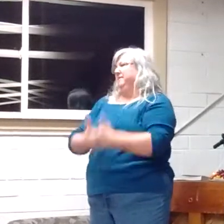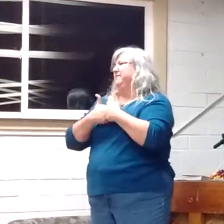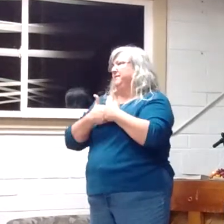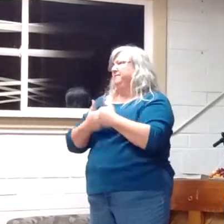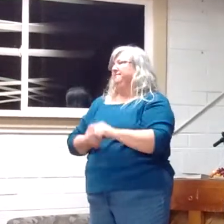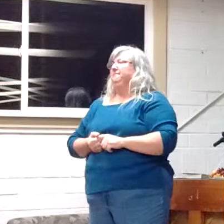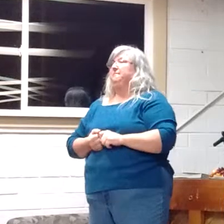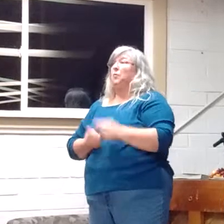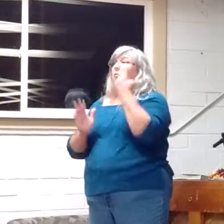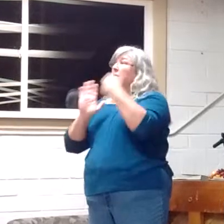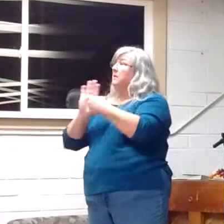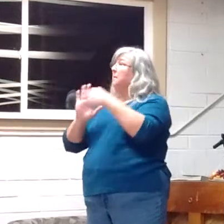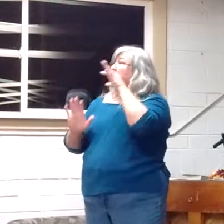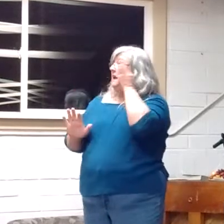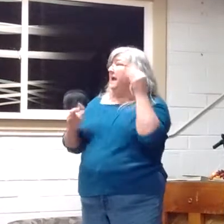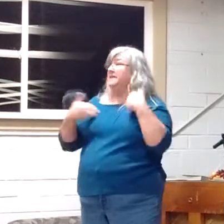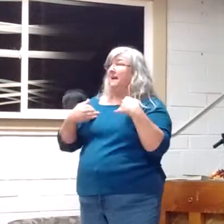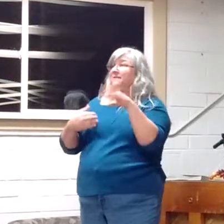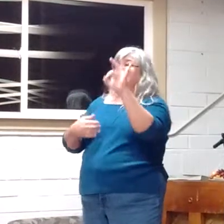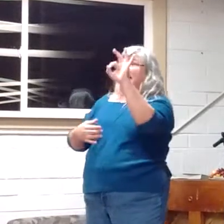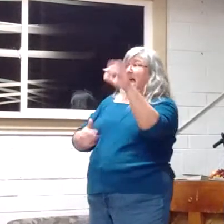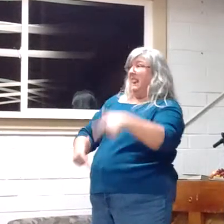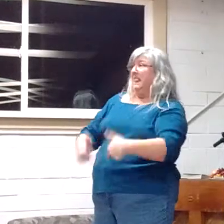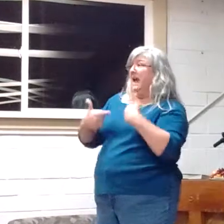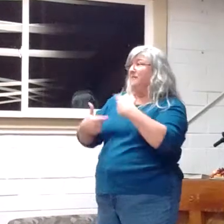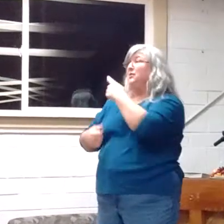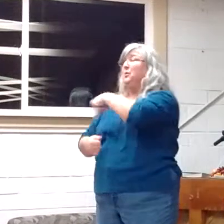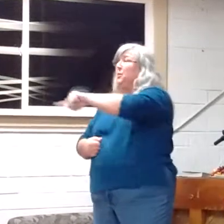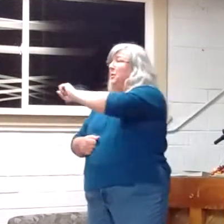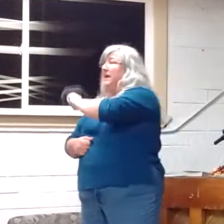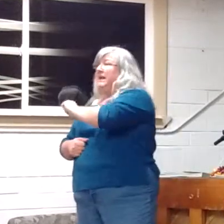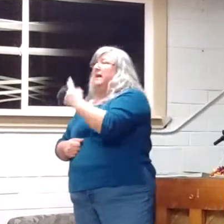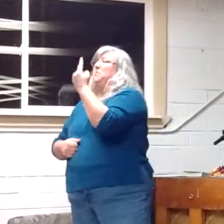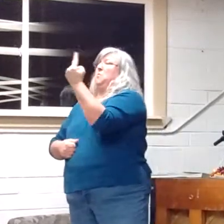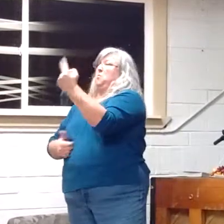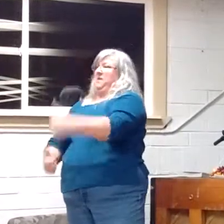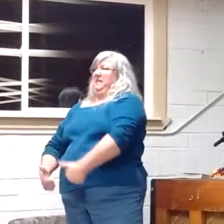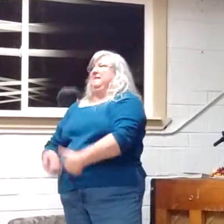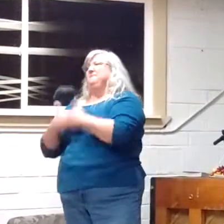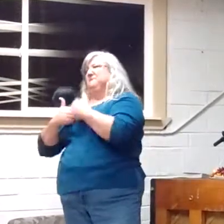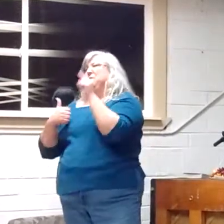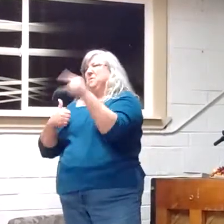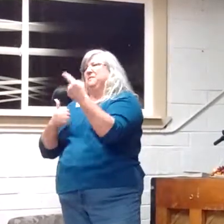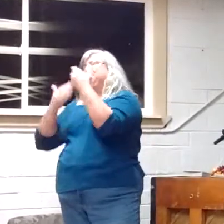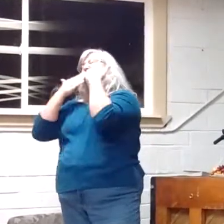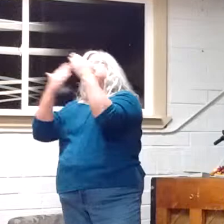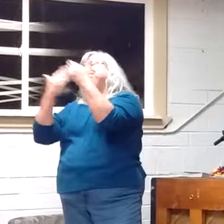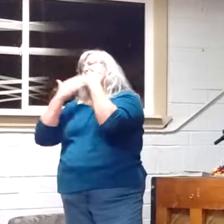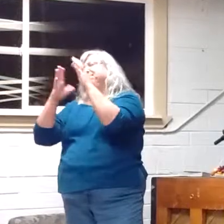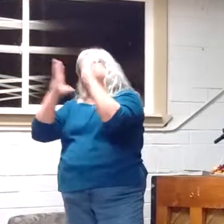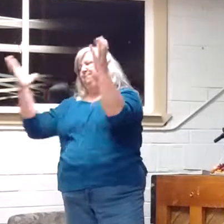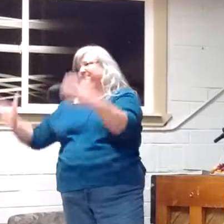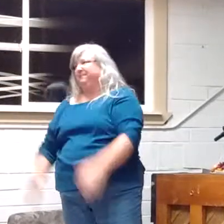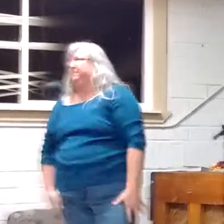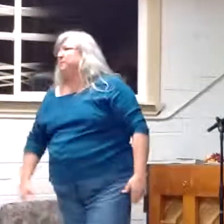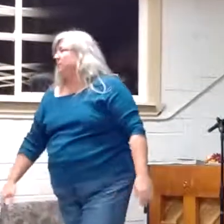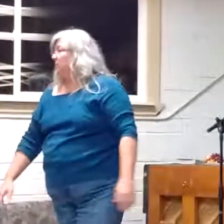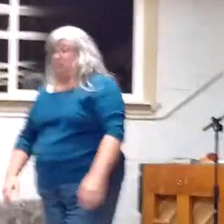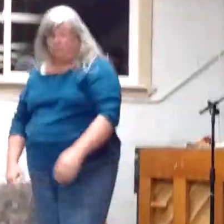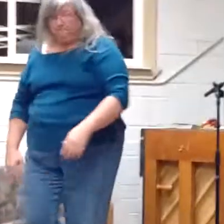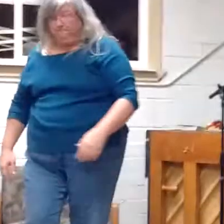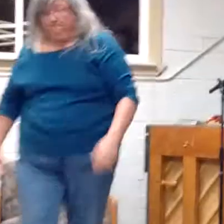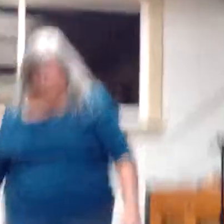lives, we only have one. Thank you so much. Thanks for listening.